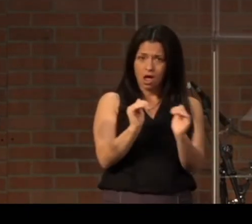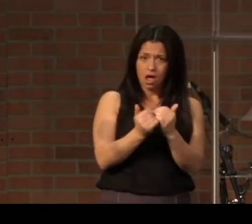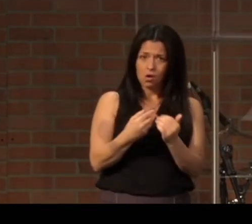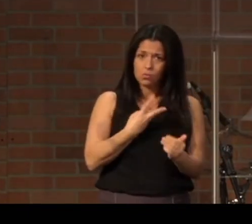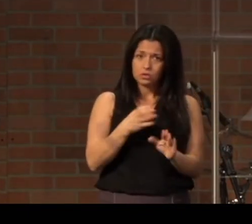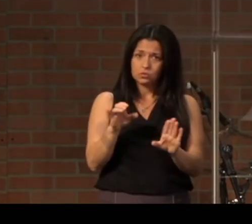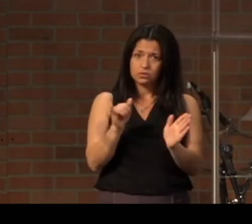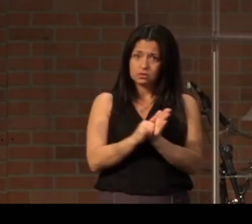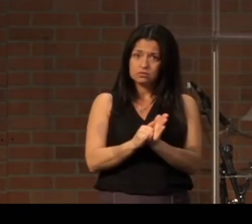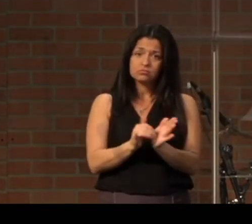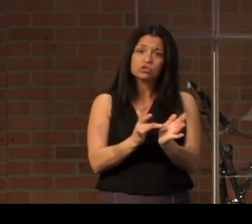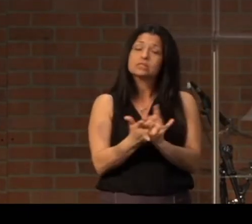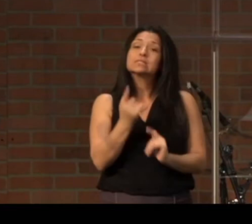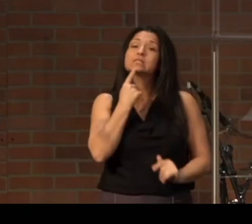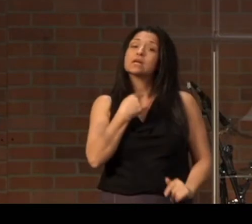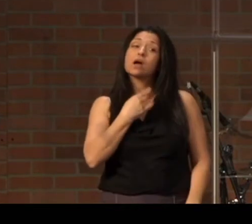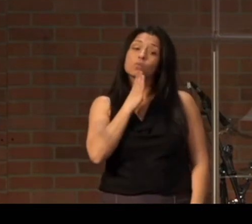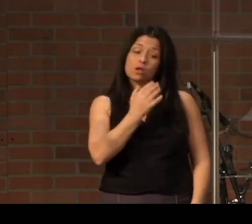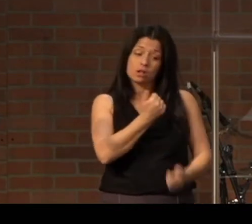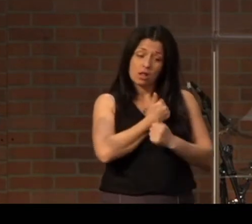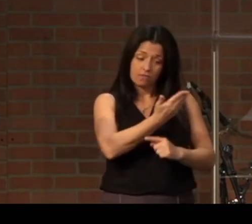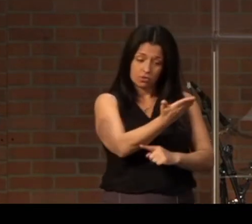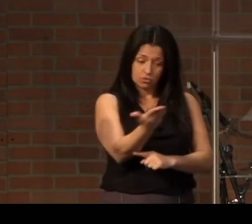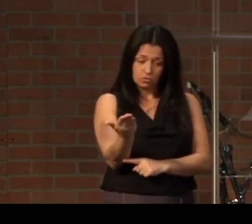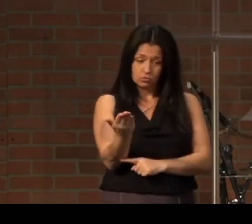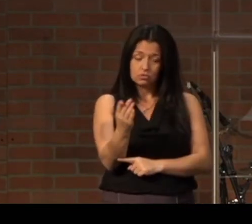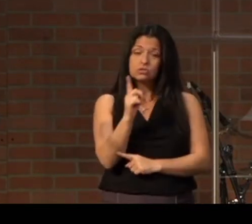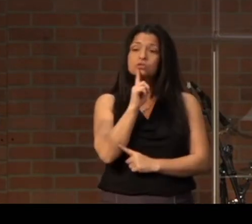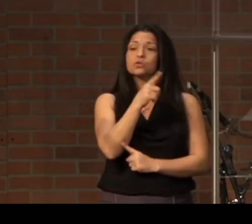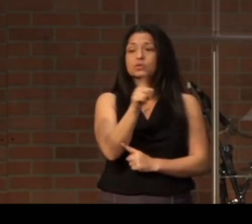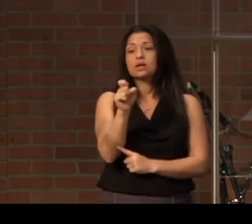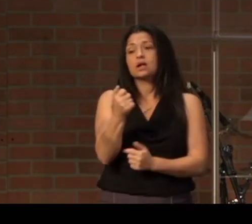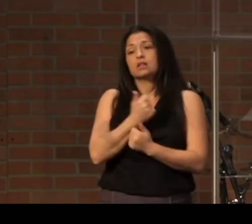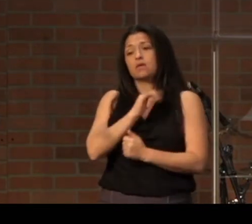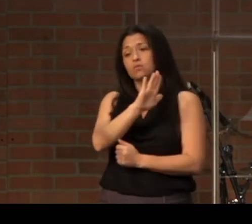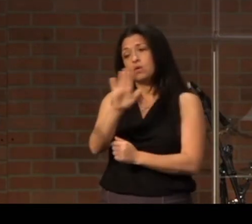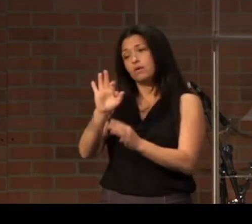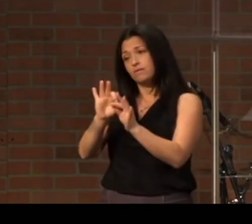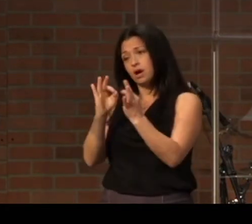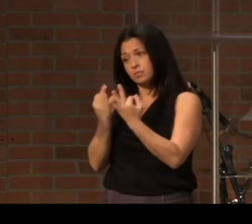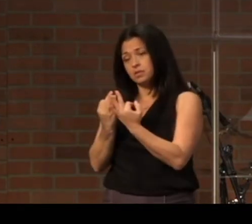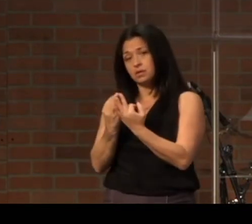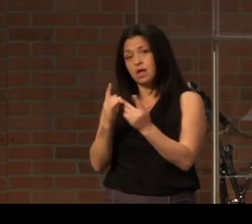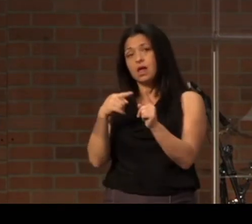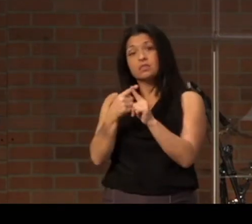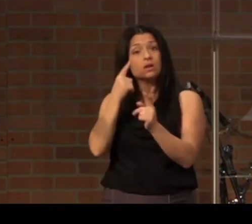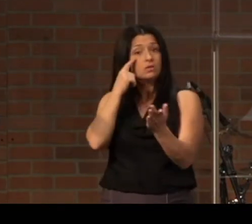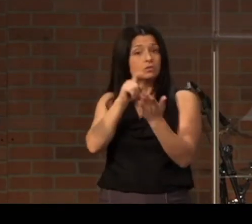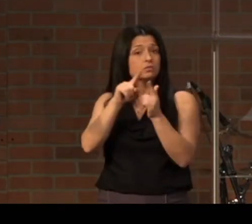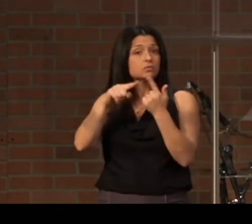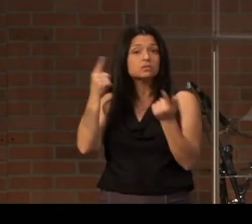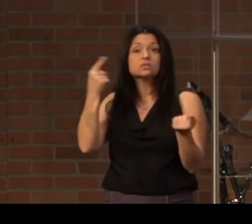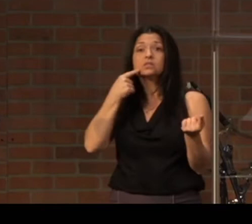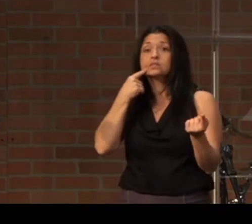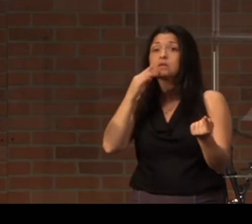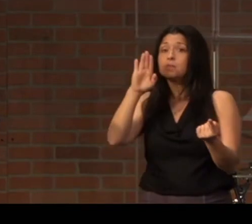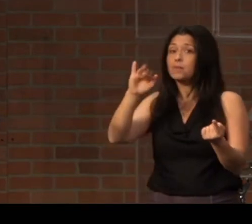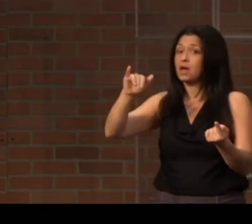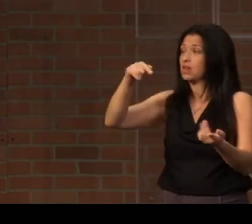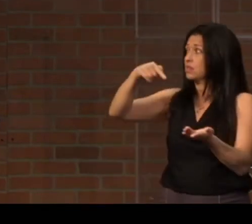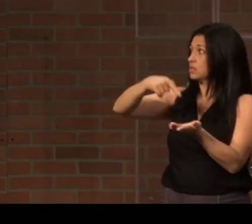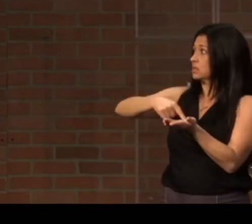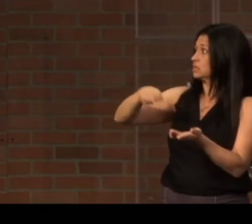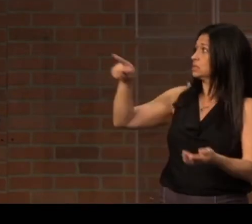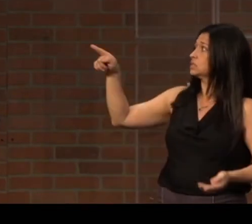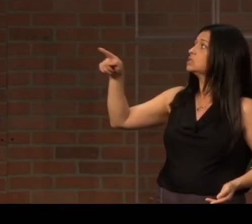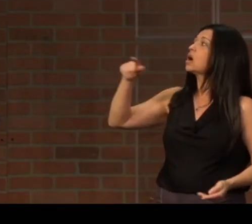Jesus says, I'll love you so you can love your family. And then notice what he says, by this all men will